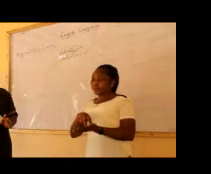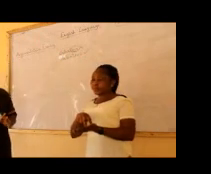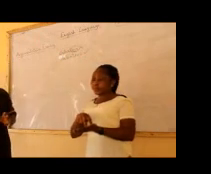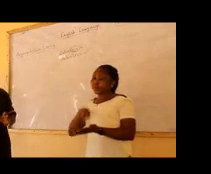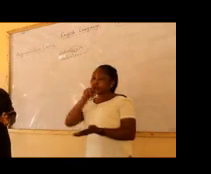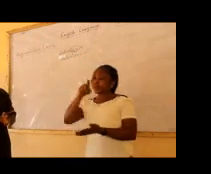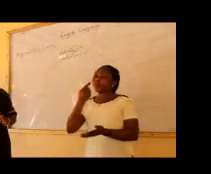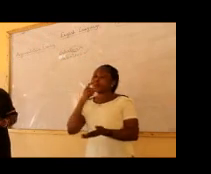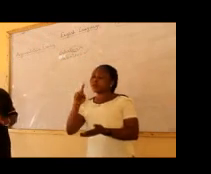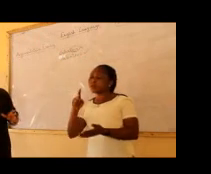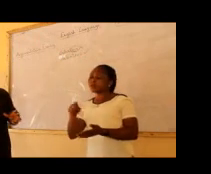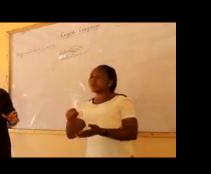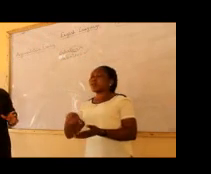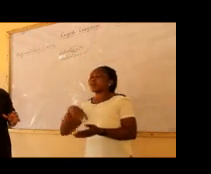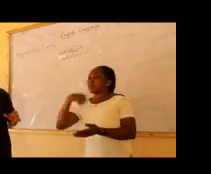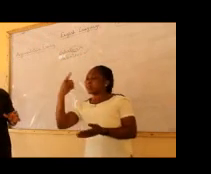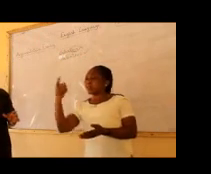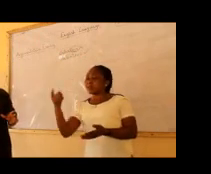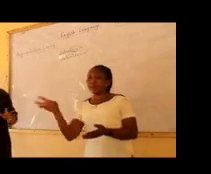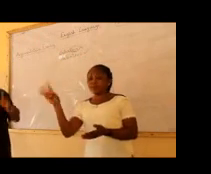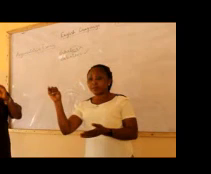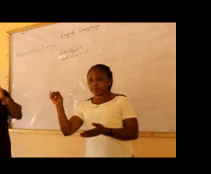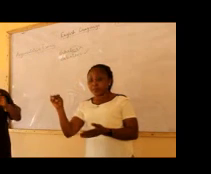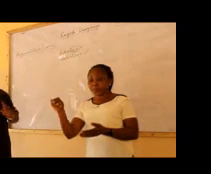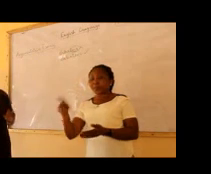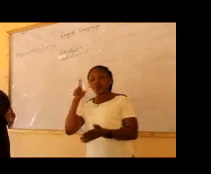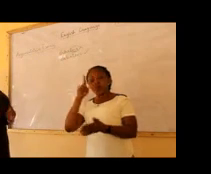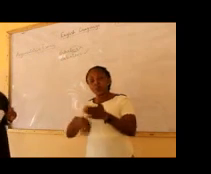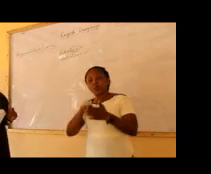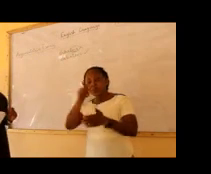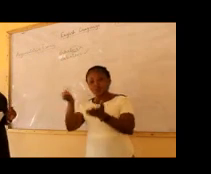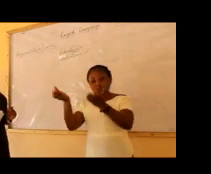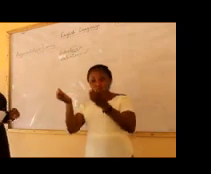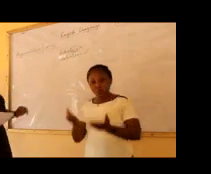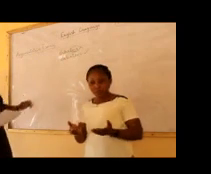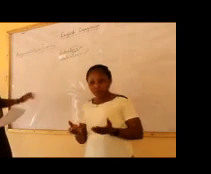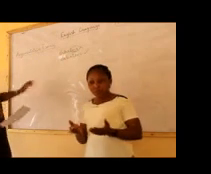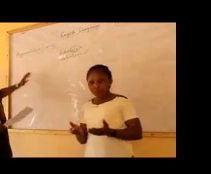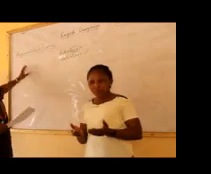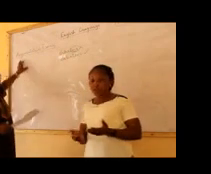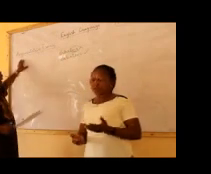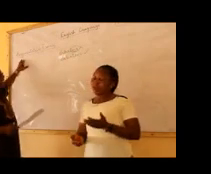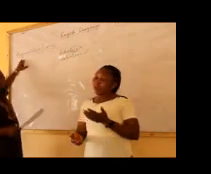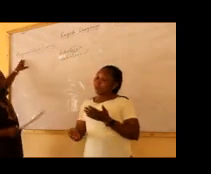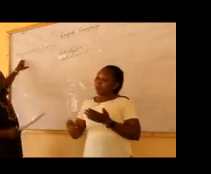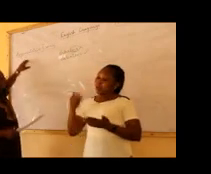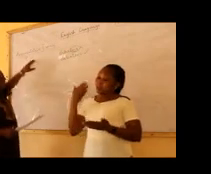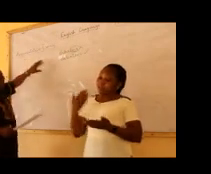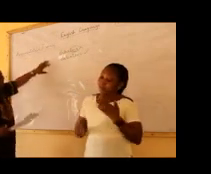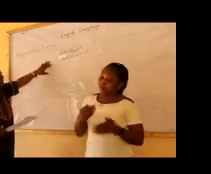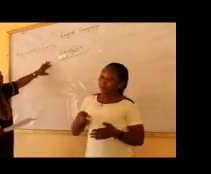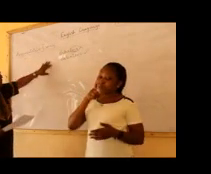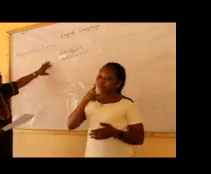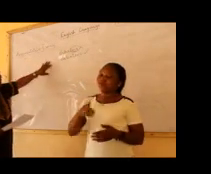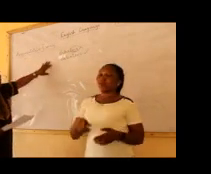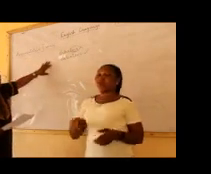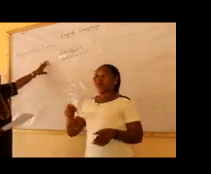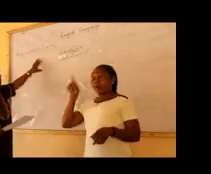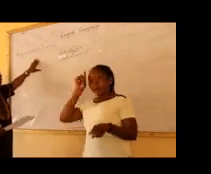You must make it a stand. There are two stands, you have to choose one. Either you are debating